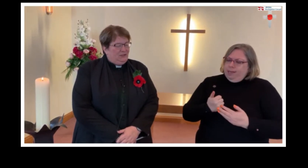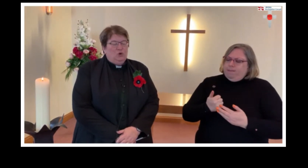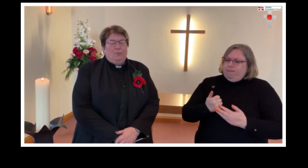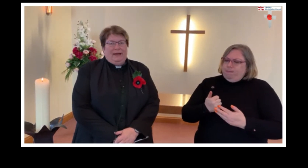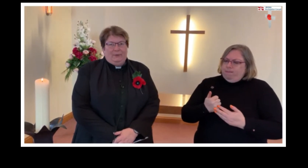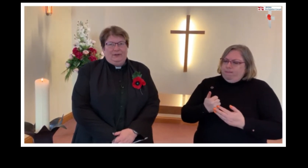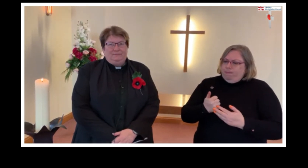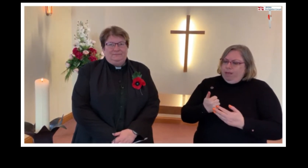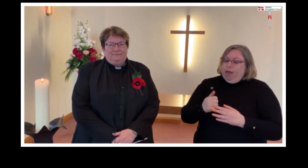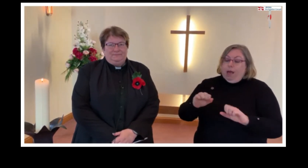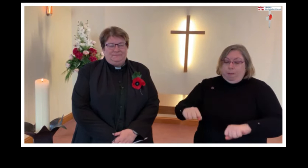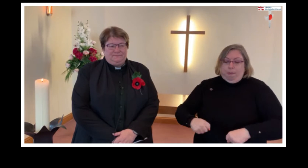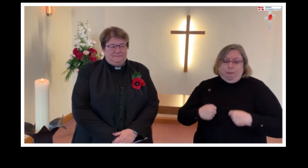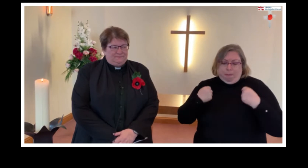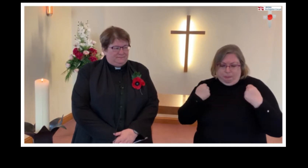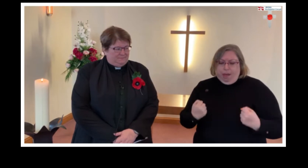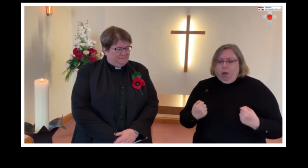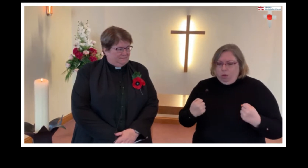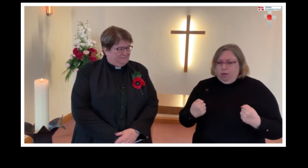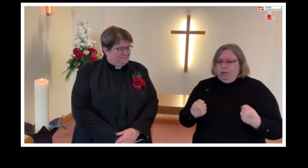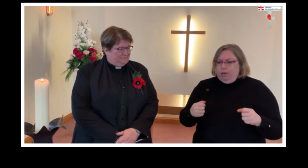and your power.